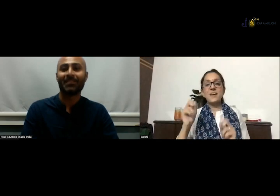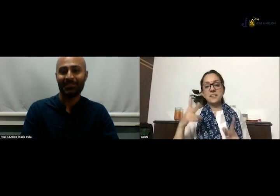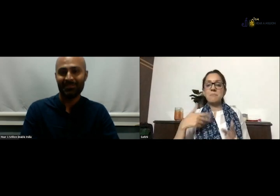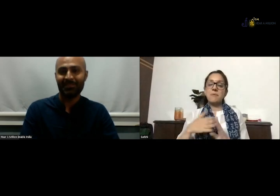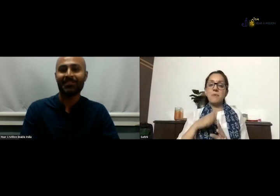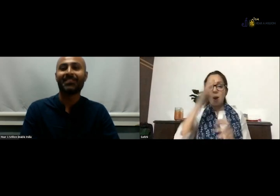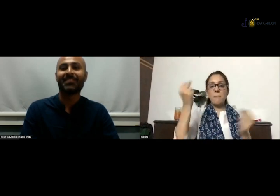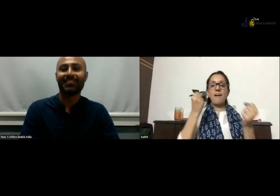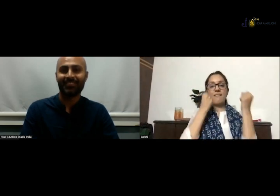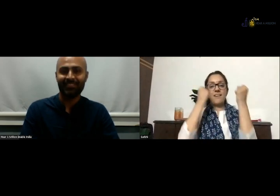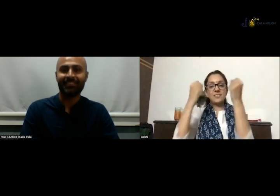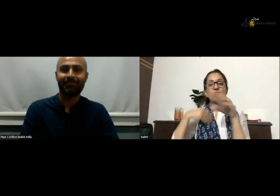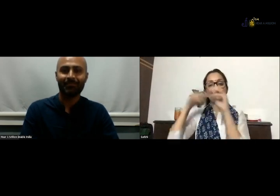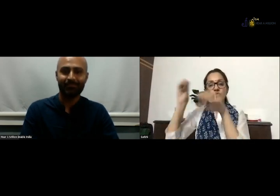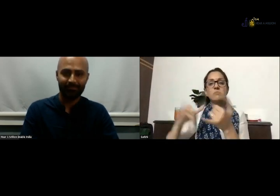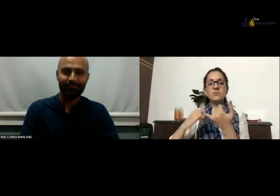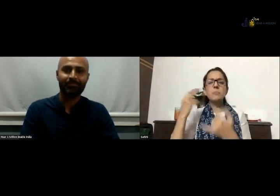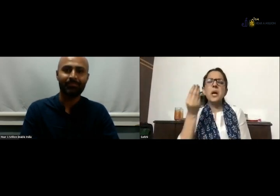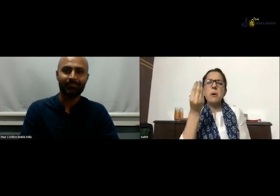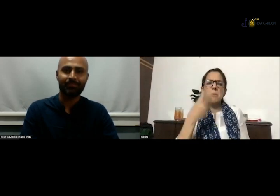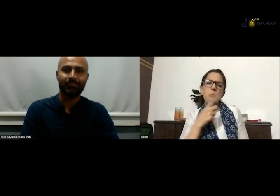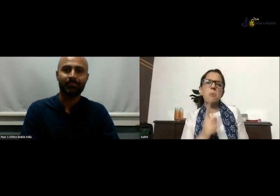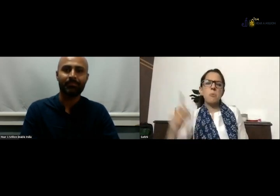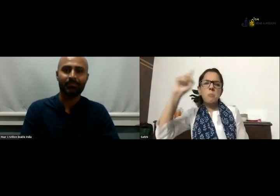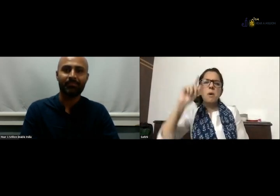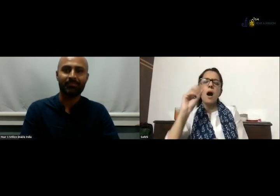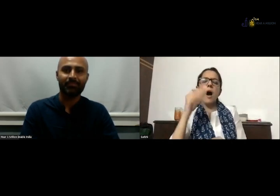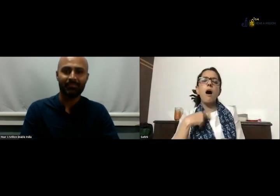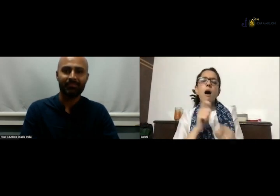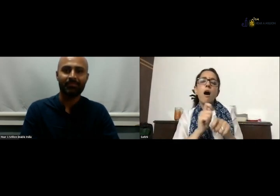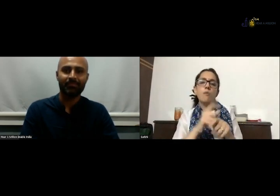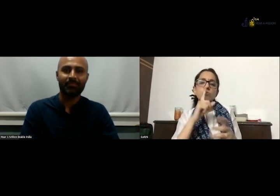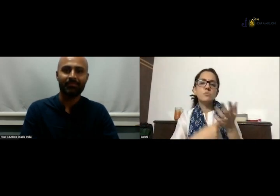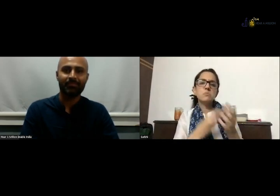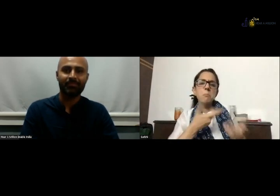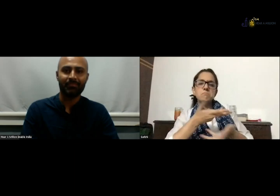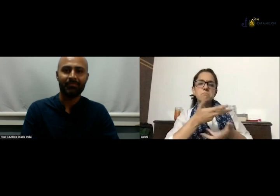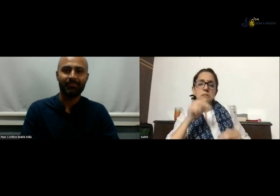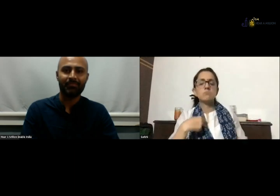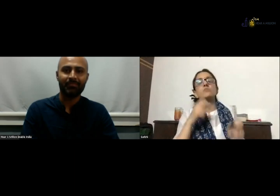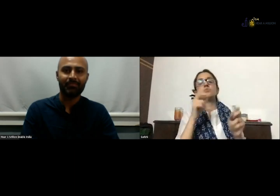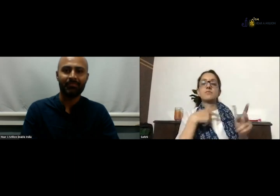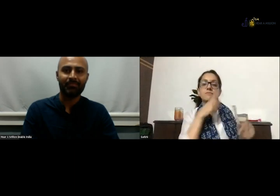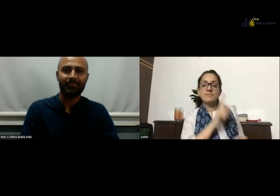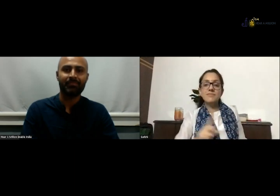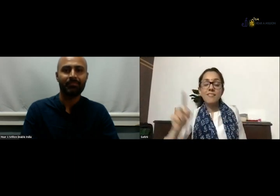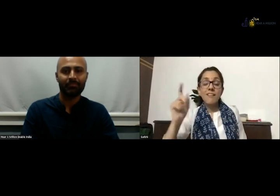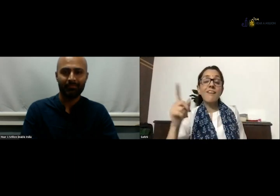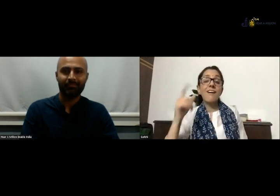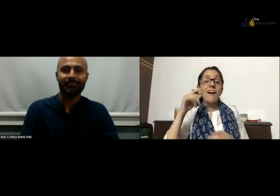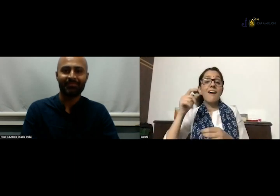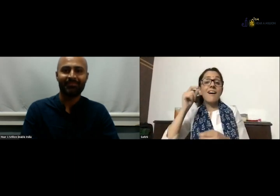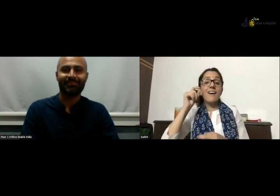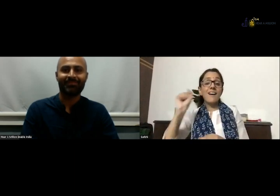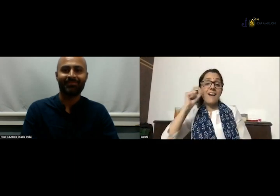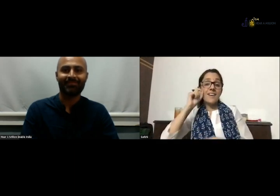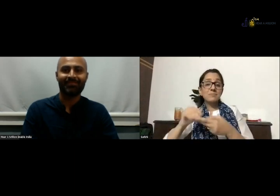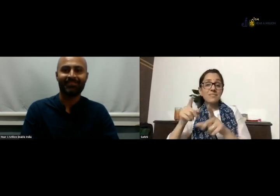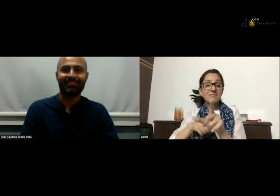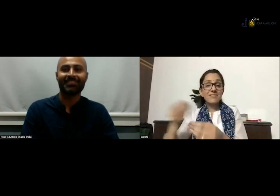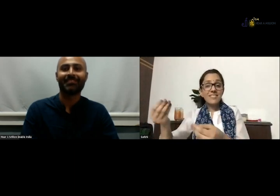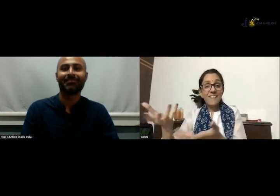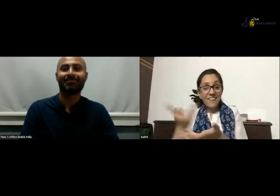she ordered his husband to just get the ice cream for her. And then her husband came, and,